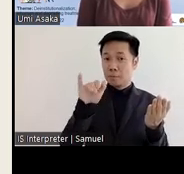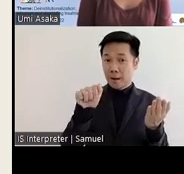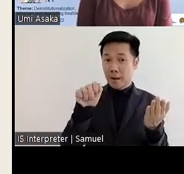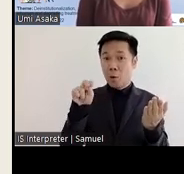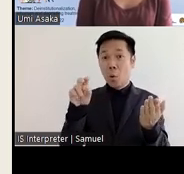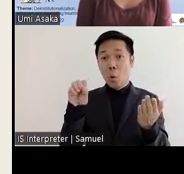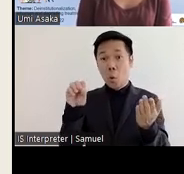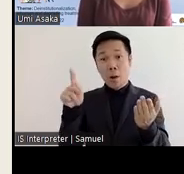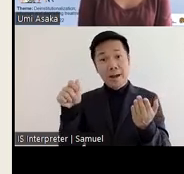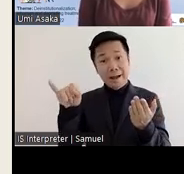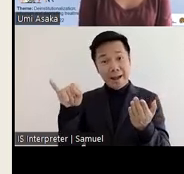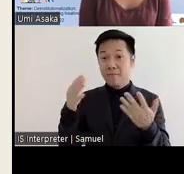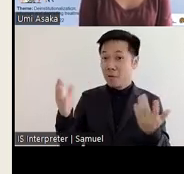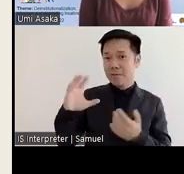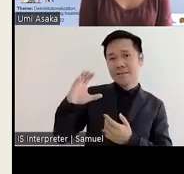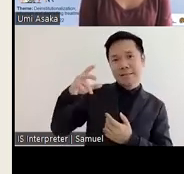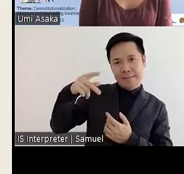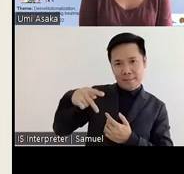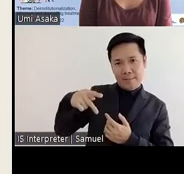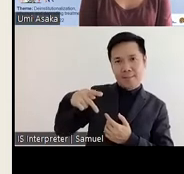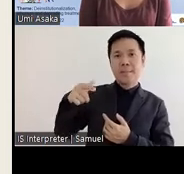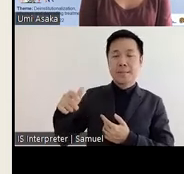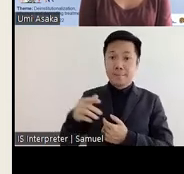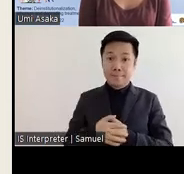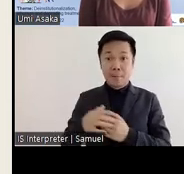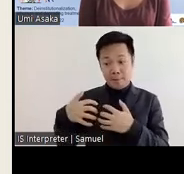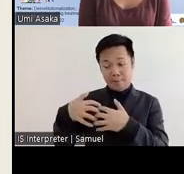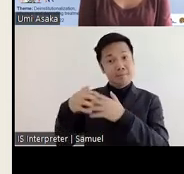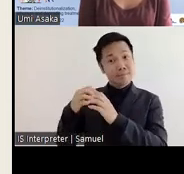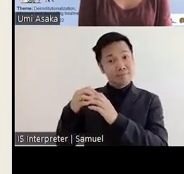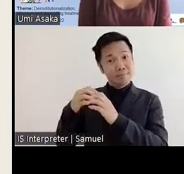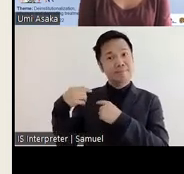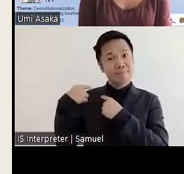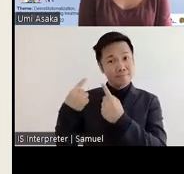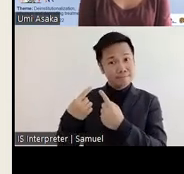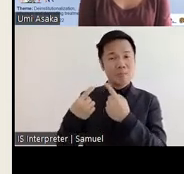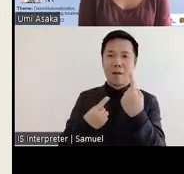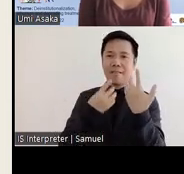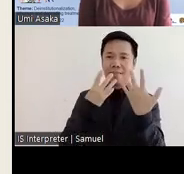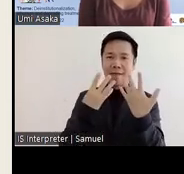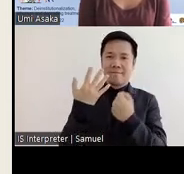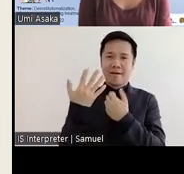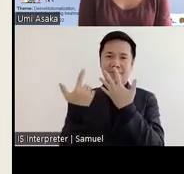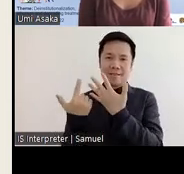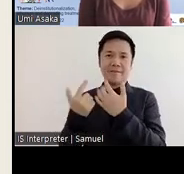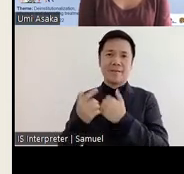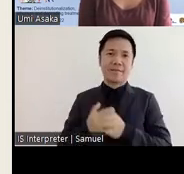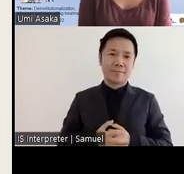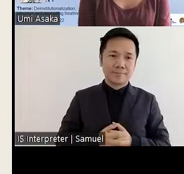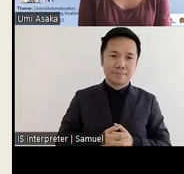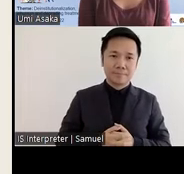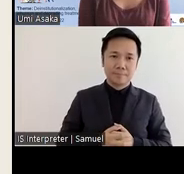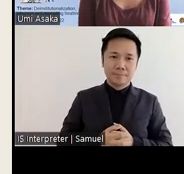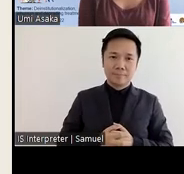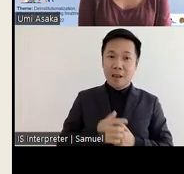Palsy, which formed in 1957. They started by organizing study groups and camps.